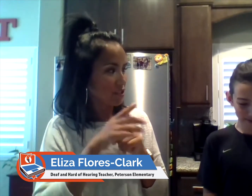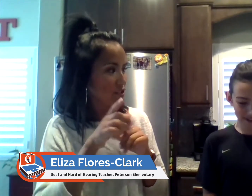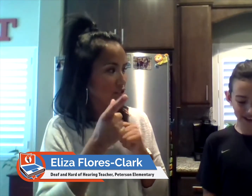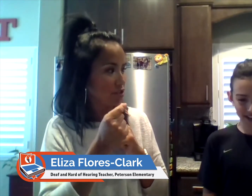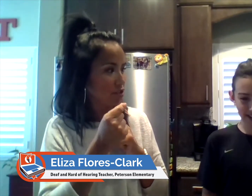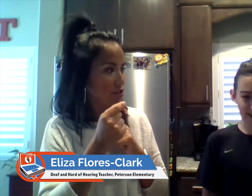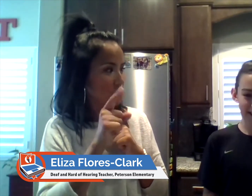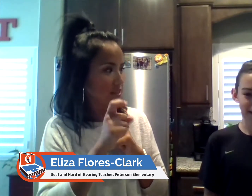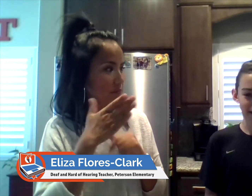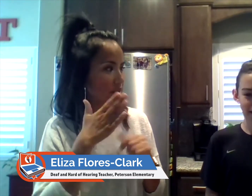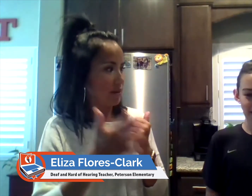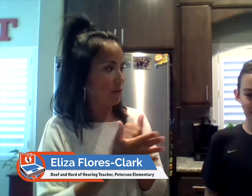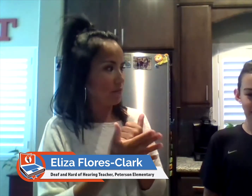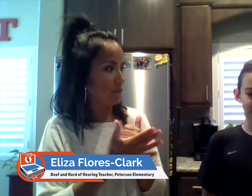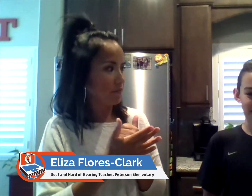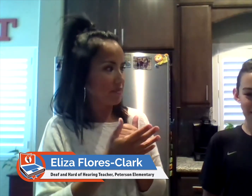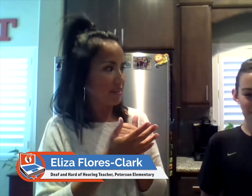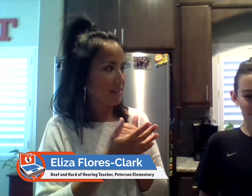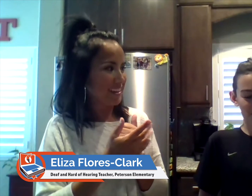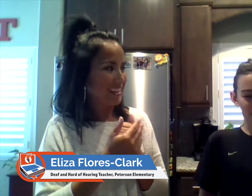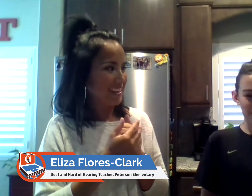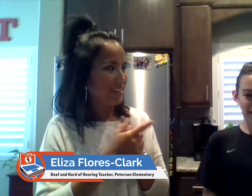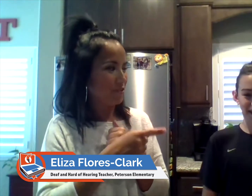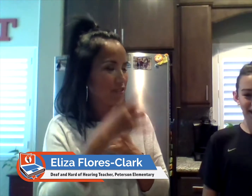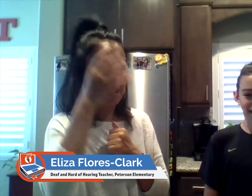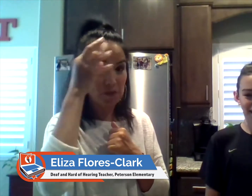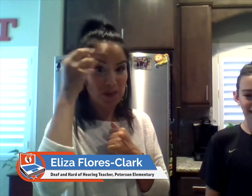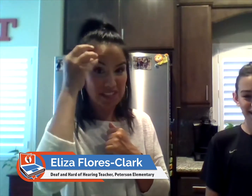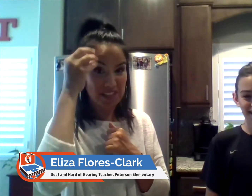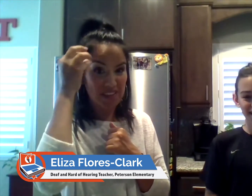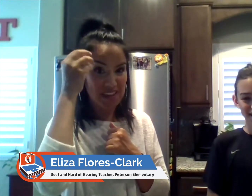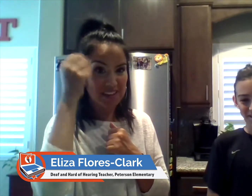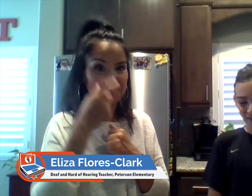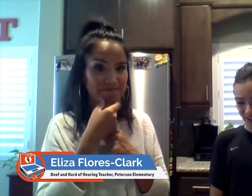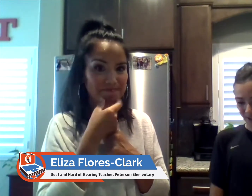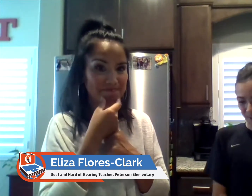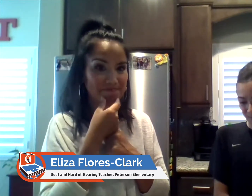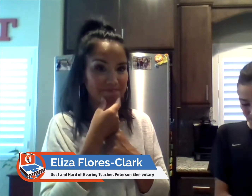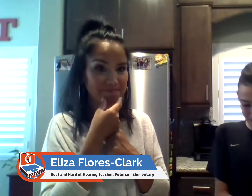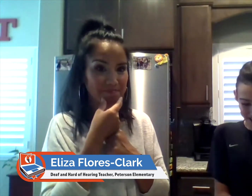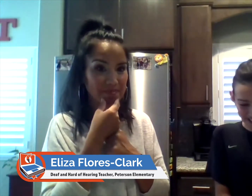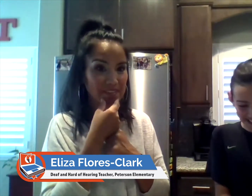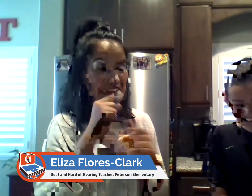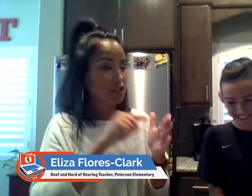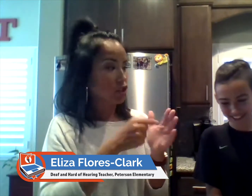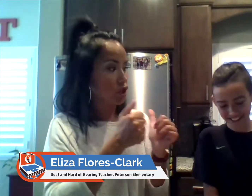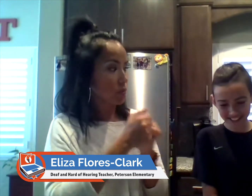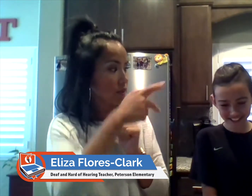Do you need my help? No, hold on, let me think. Hold on, he wants to think. Starts with the